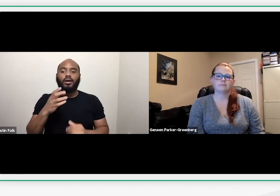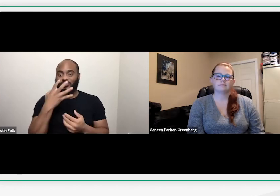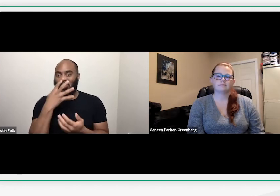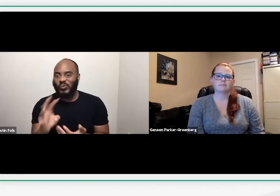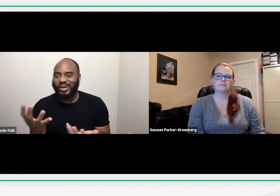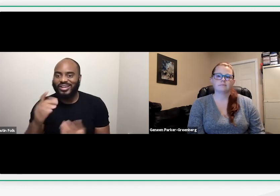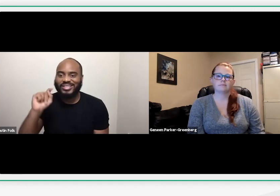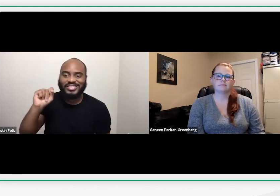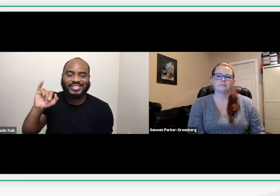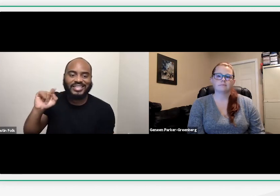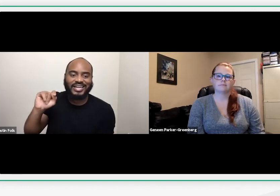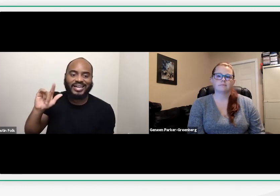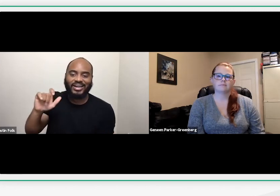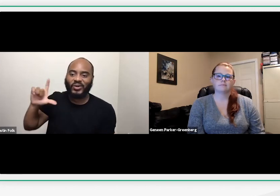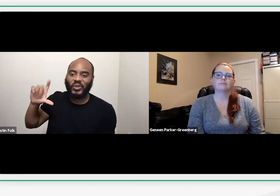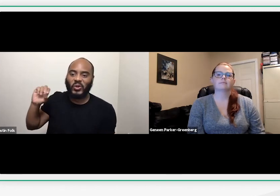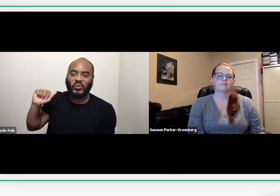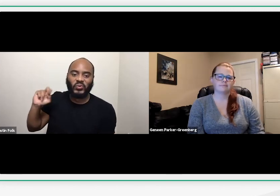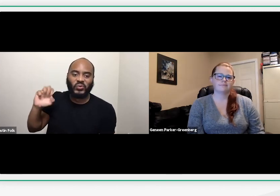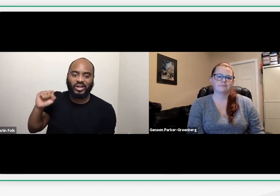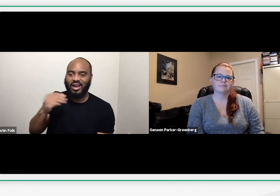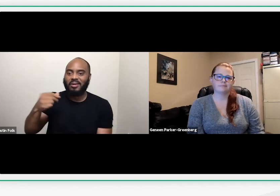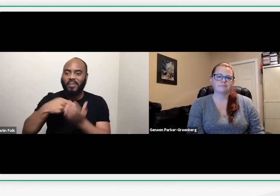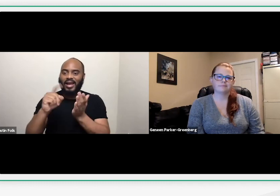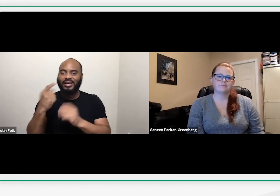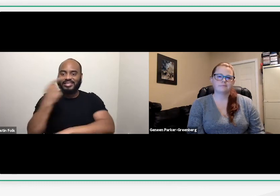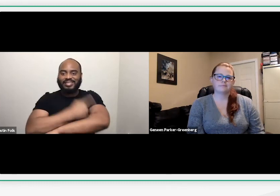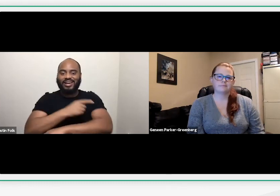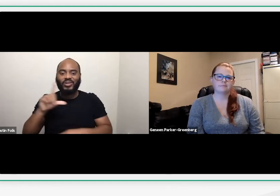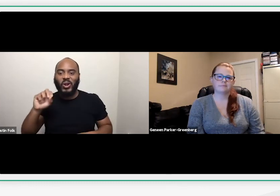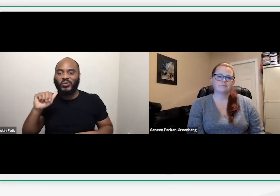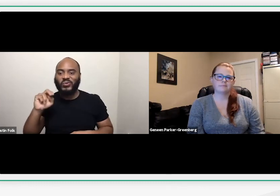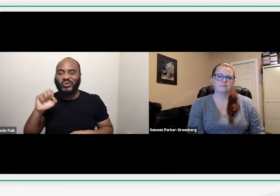Moving on down the list, I'm going to head down towards the bottom.